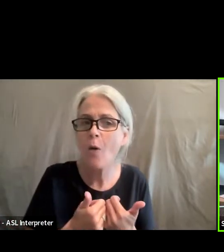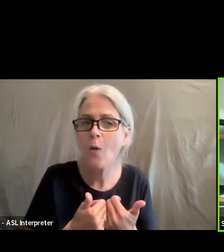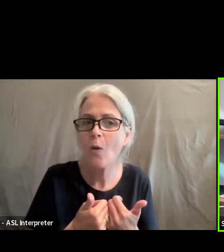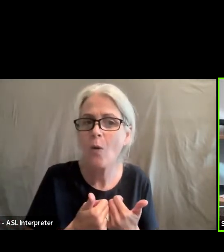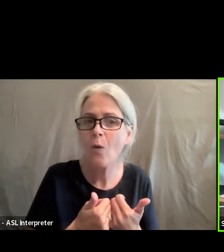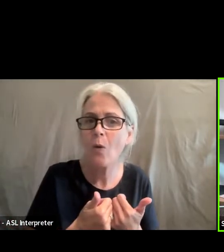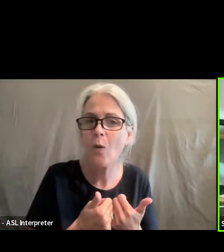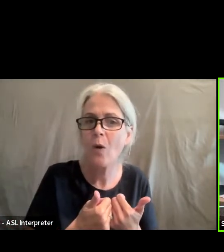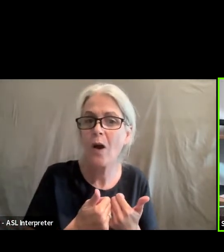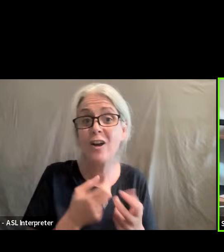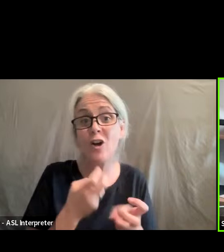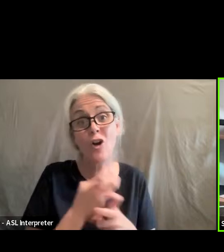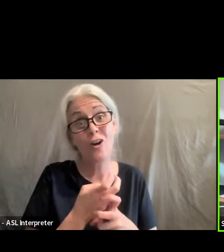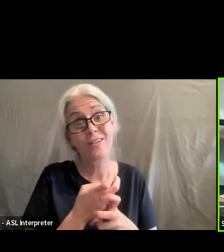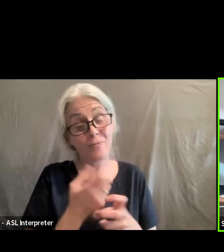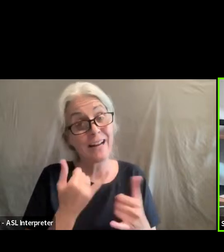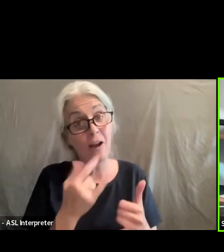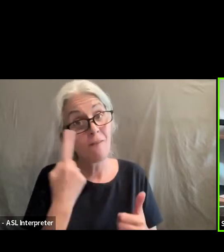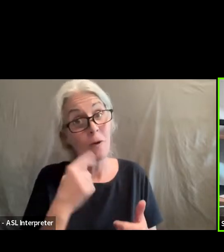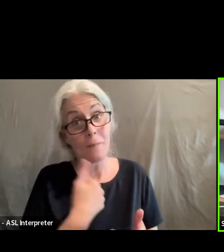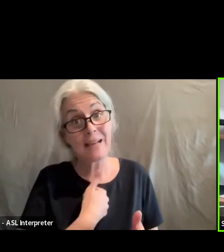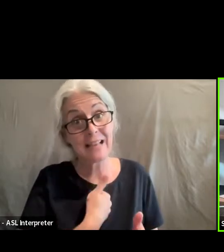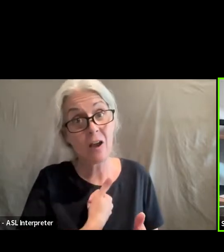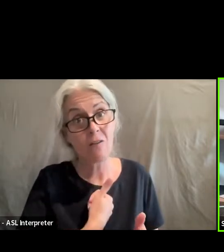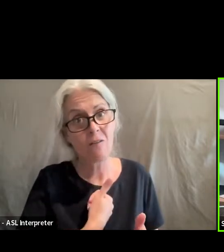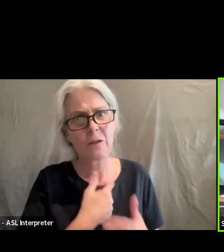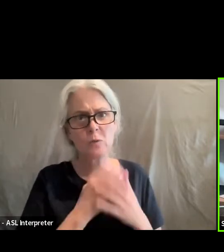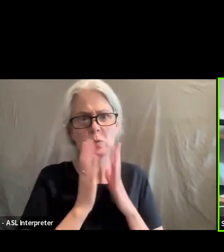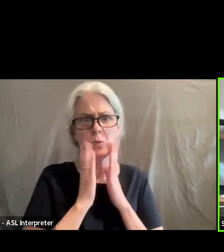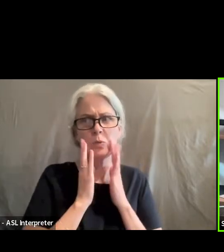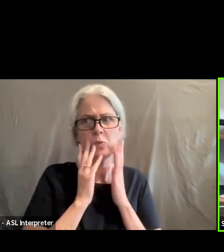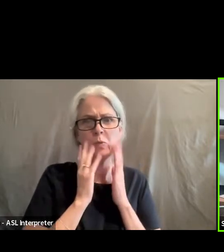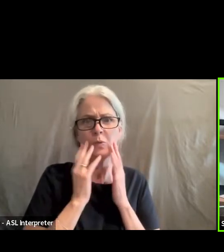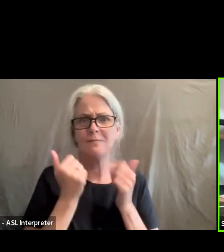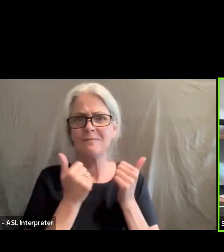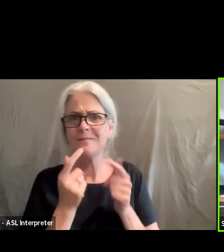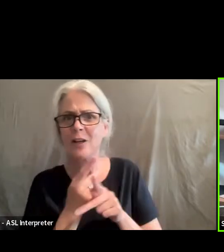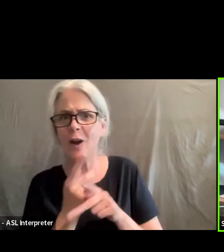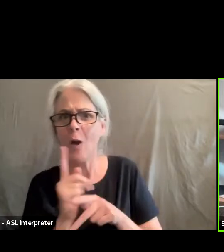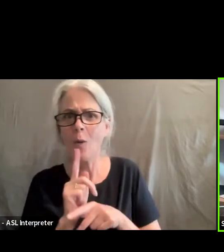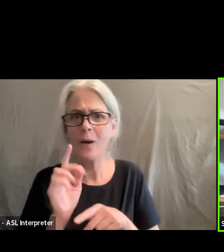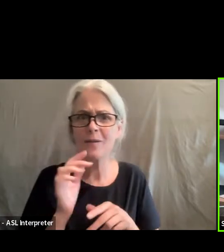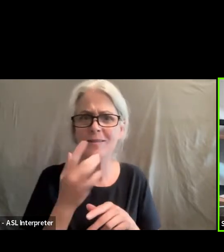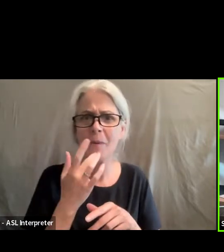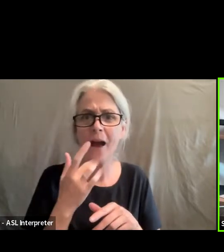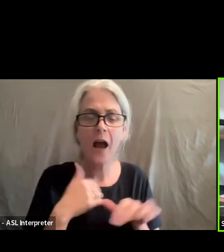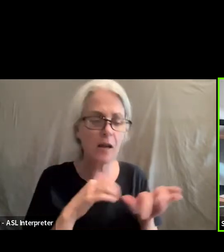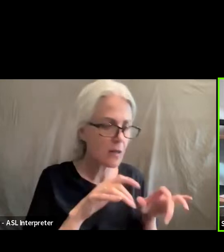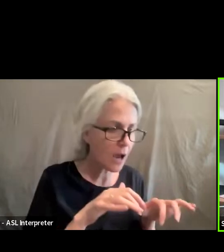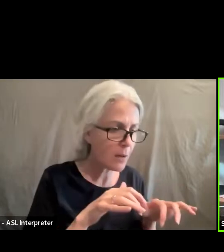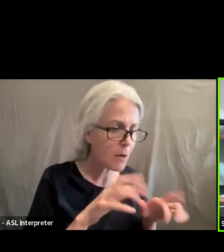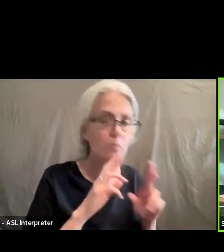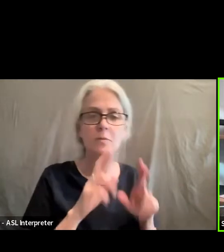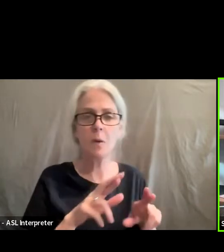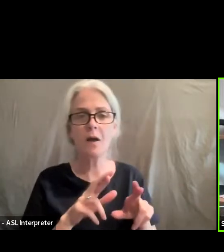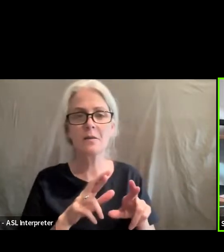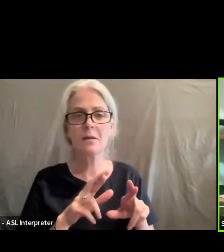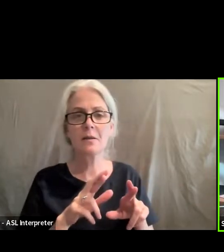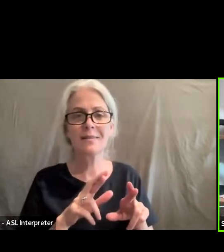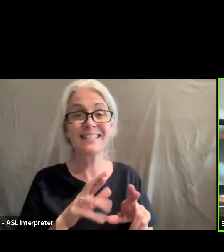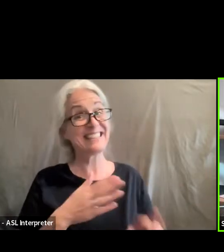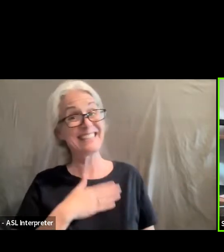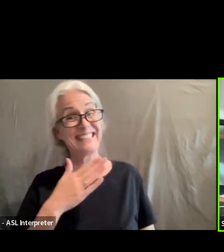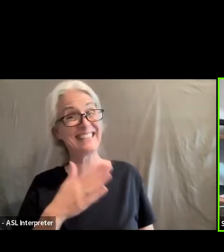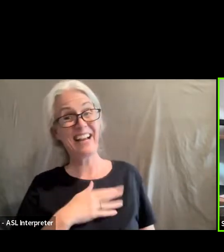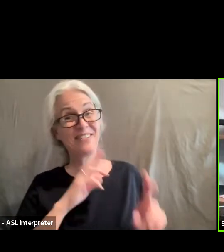hard right now. I'll speak for myself. It's really hard for me because I type something in there, it gives me a response. I'm so happy